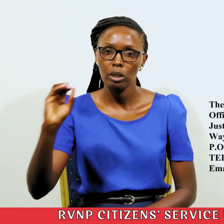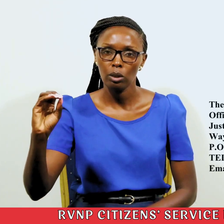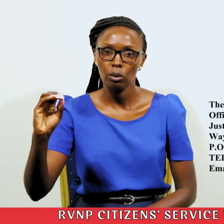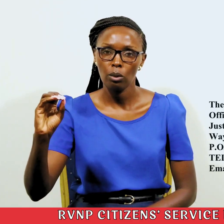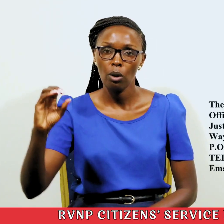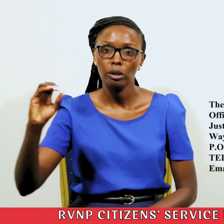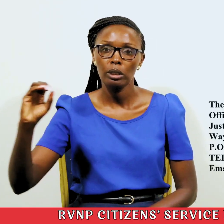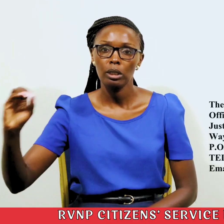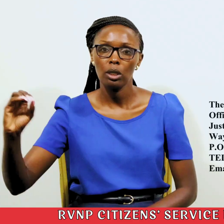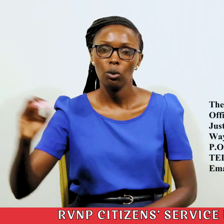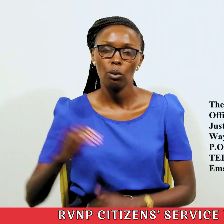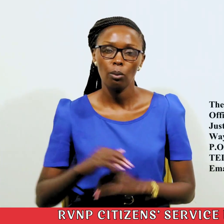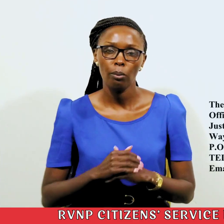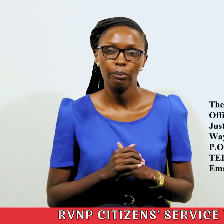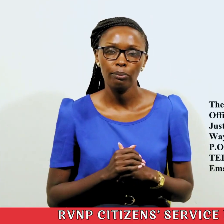020-227-0000 or